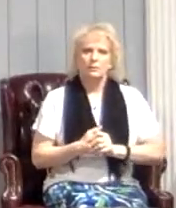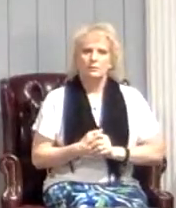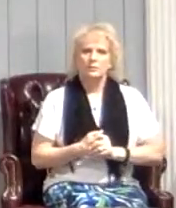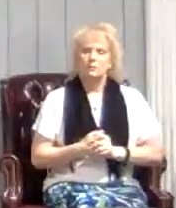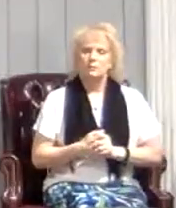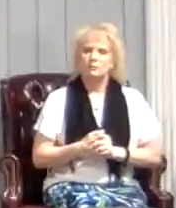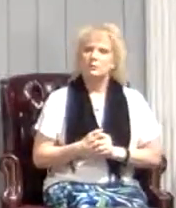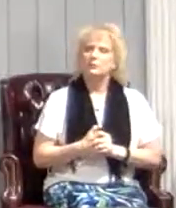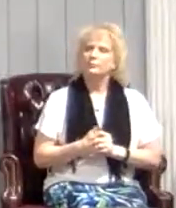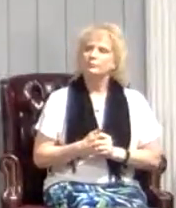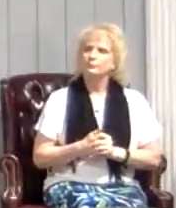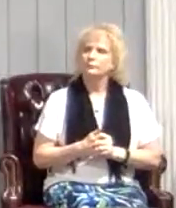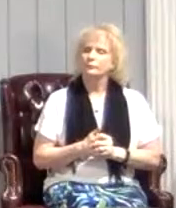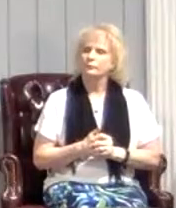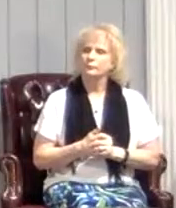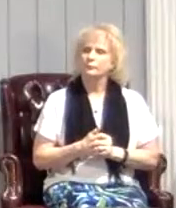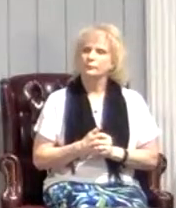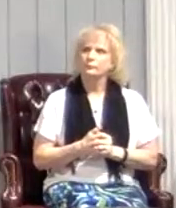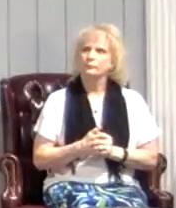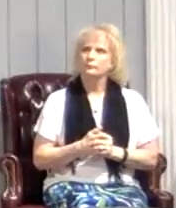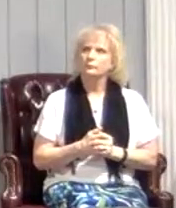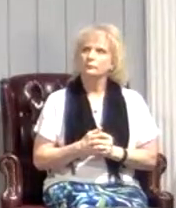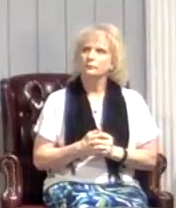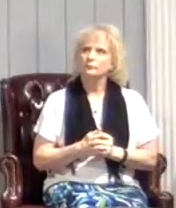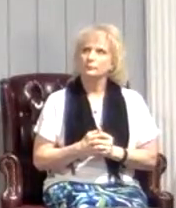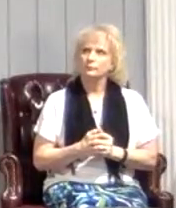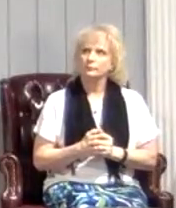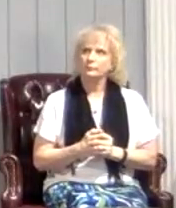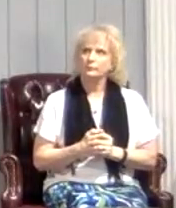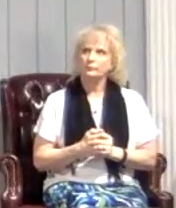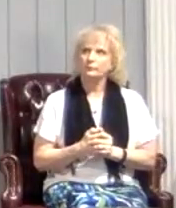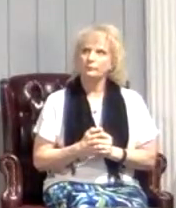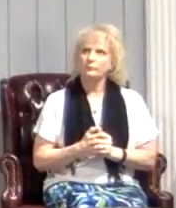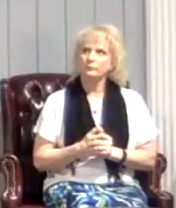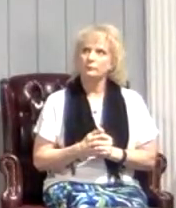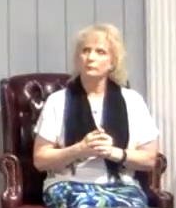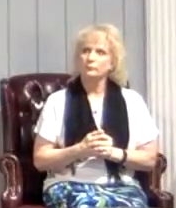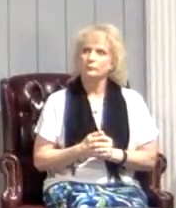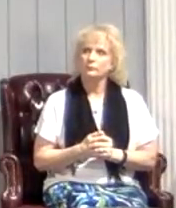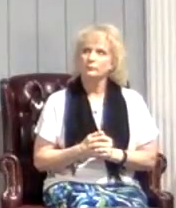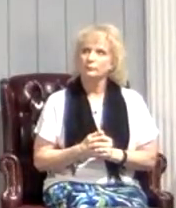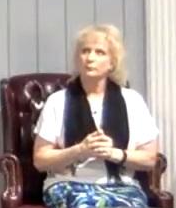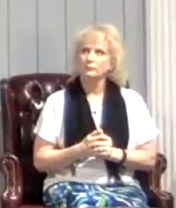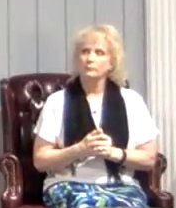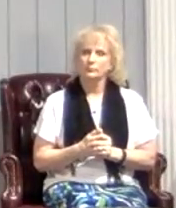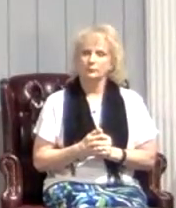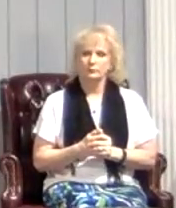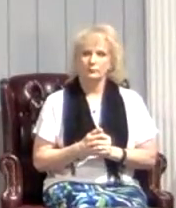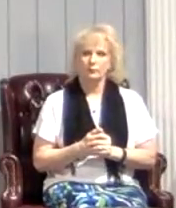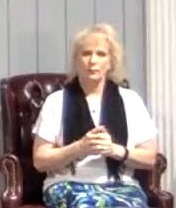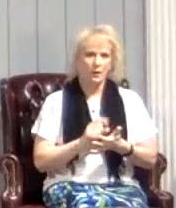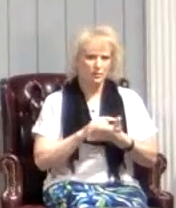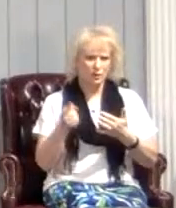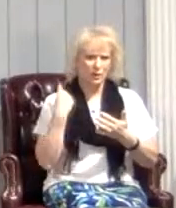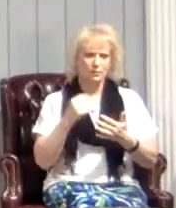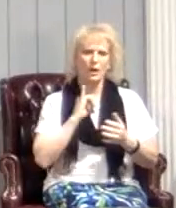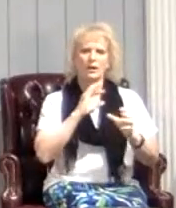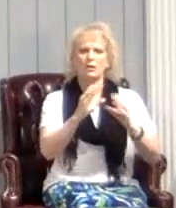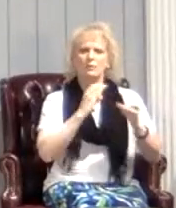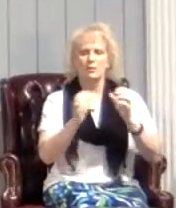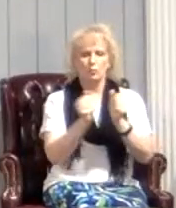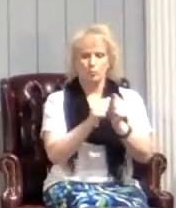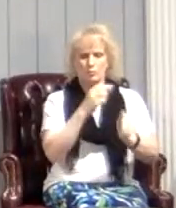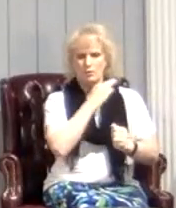week, so it wasn't this week, it wasn't yesterday. The other day is too vague of a term. So this last week, I had a conversation with the